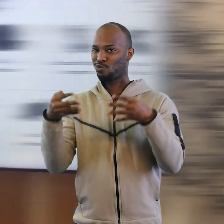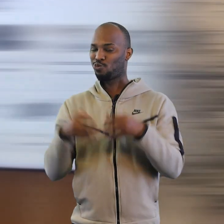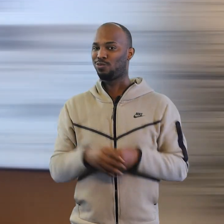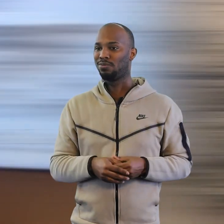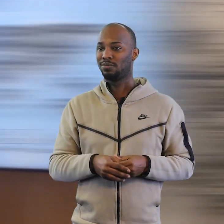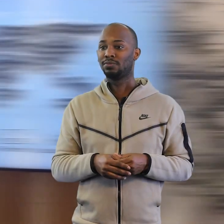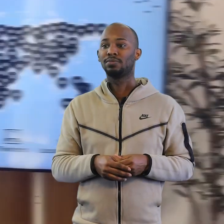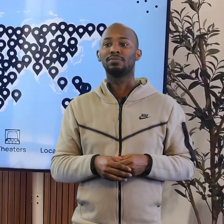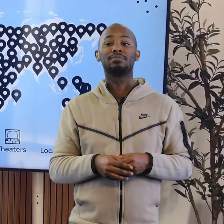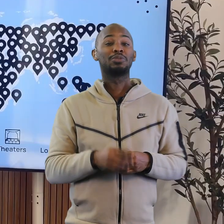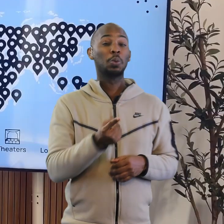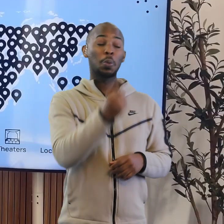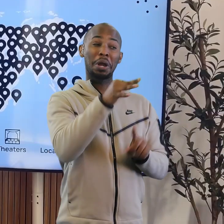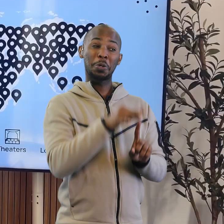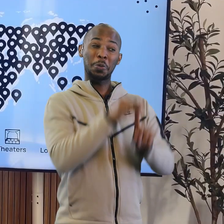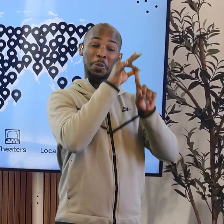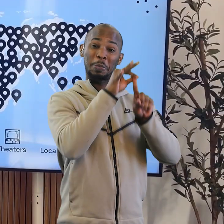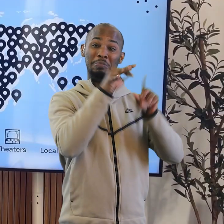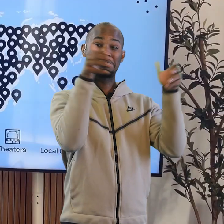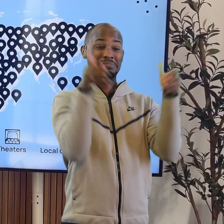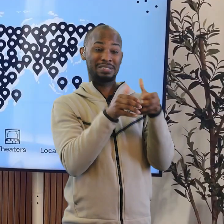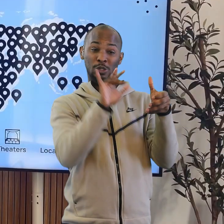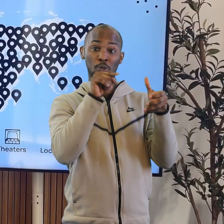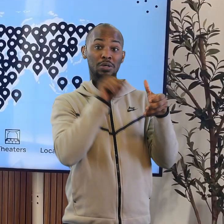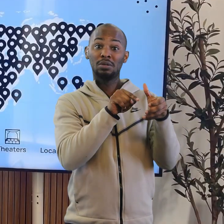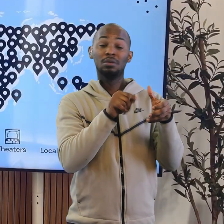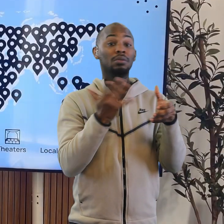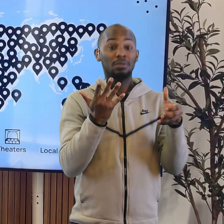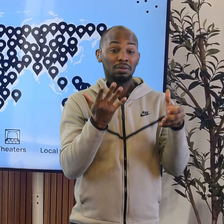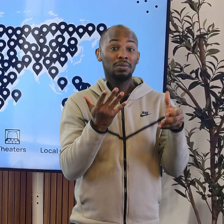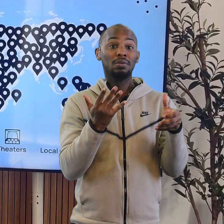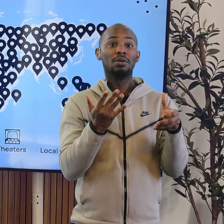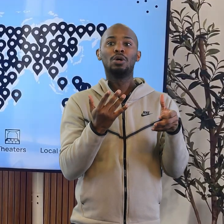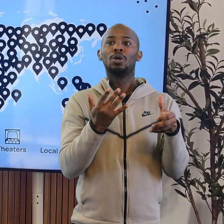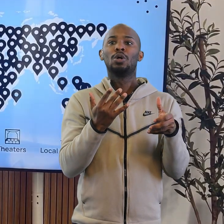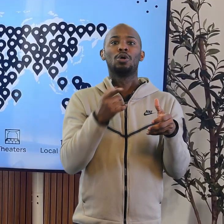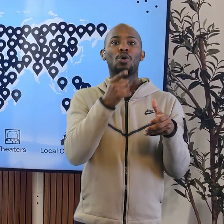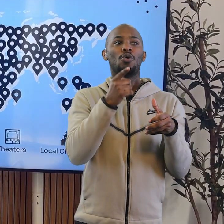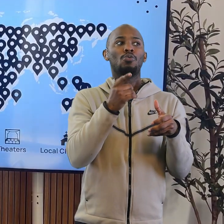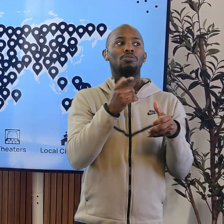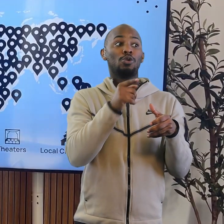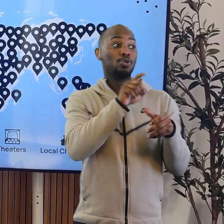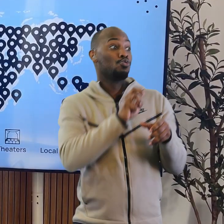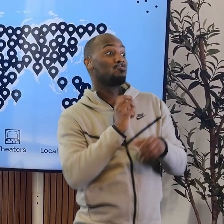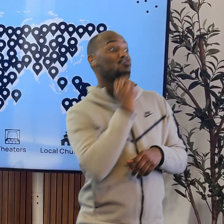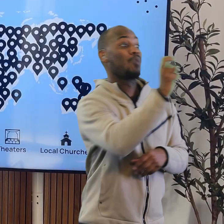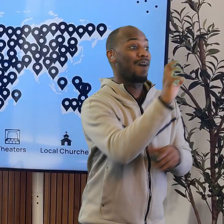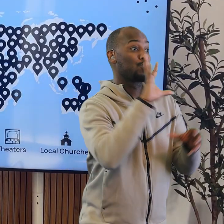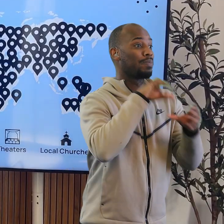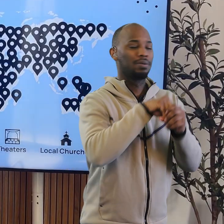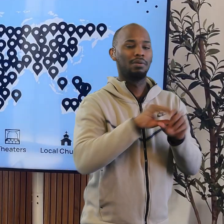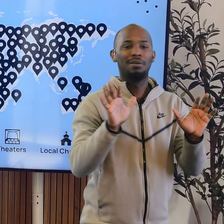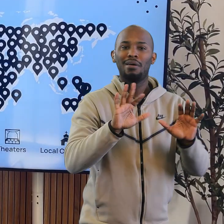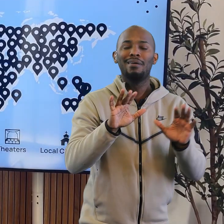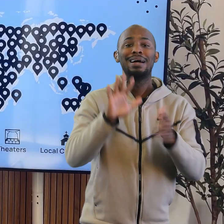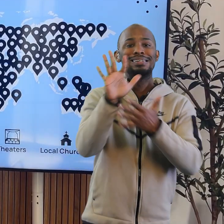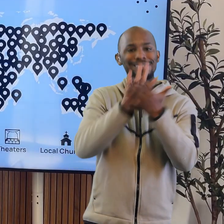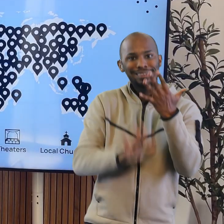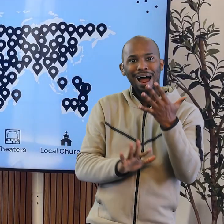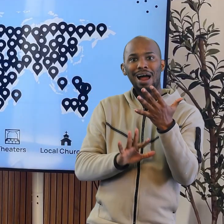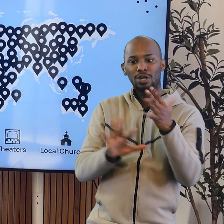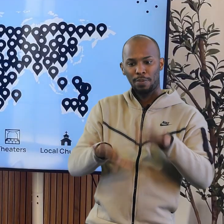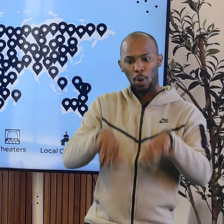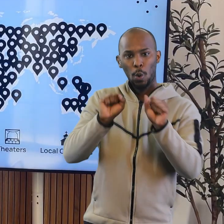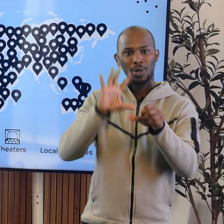gather25.com/schedule. One of the unique things about Gather 25 is that rather than having to travel somewhere to participate, it's designed to be